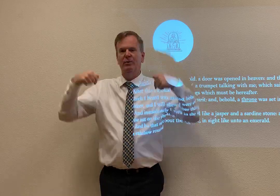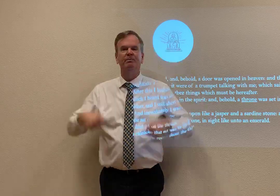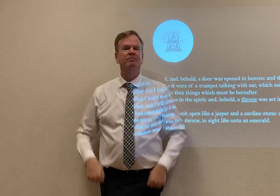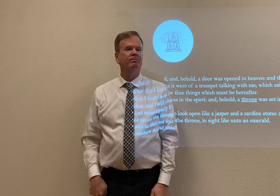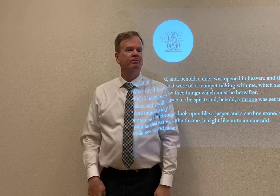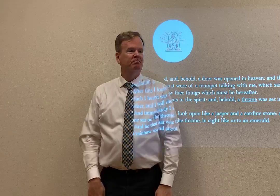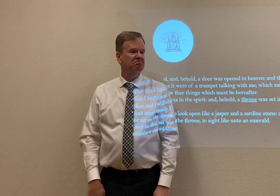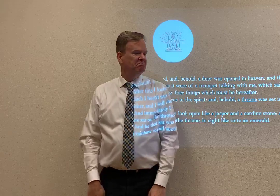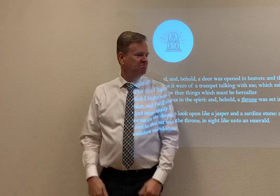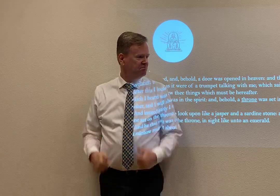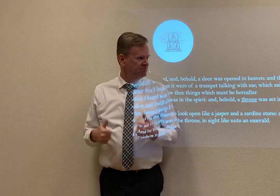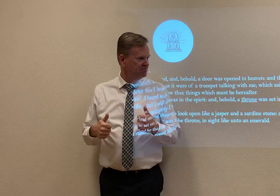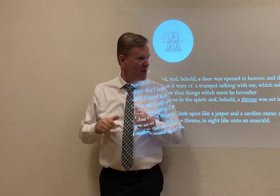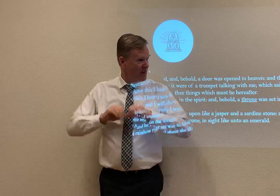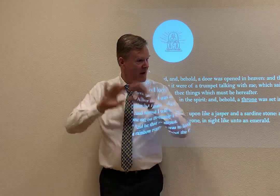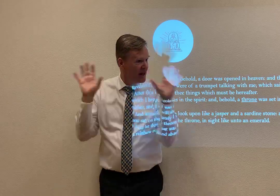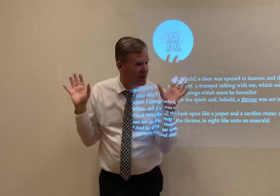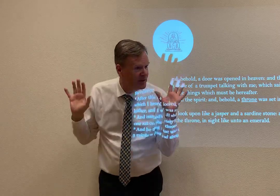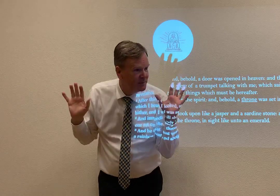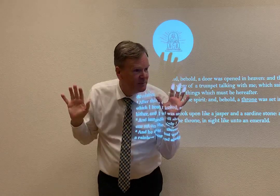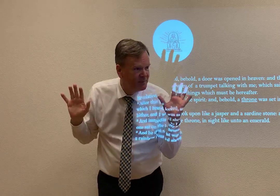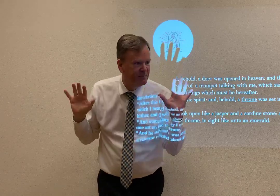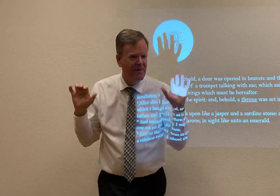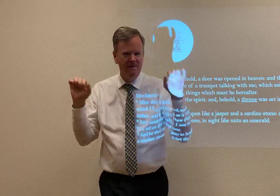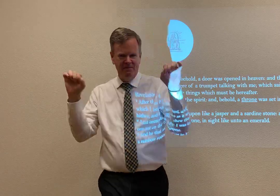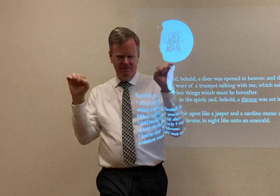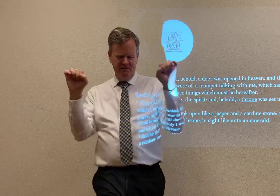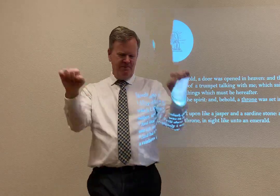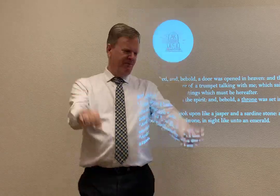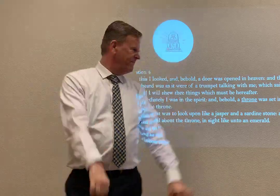word while I live on earth here. Is that clear?